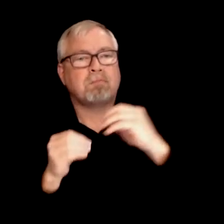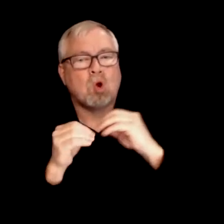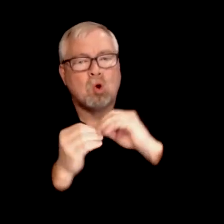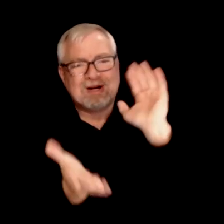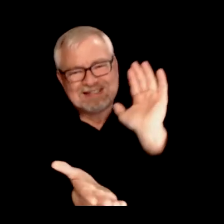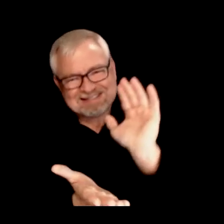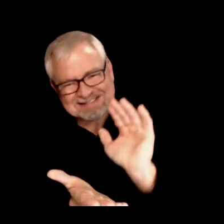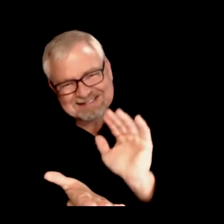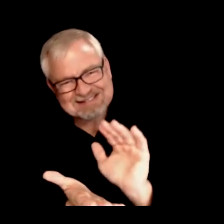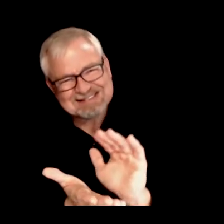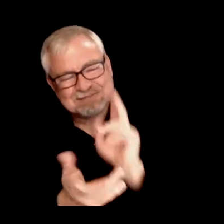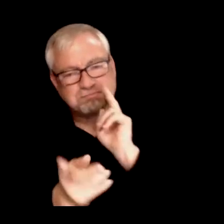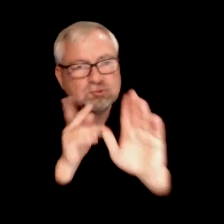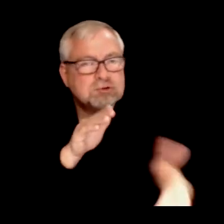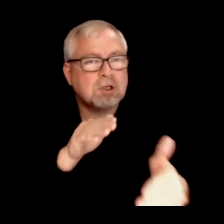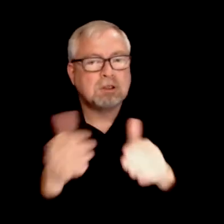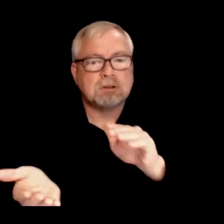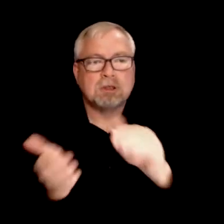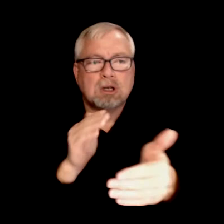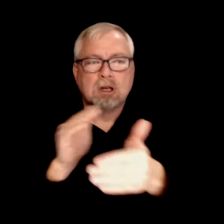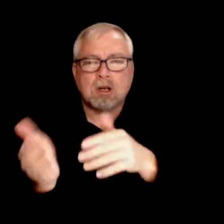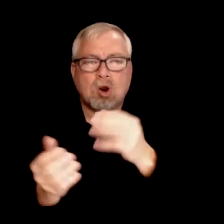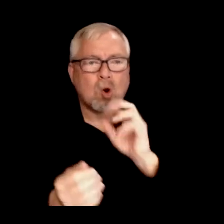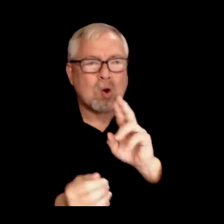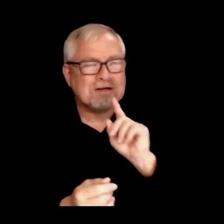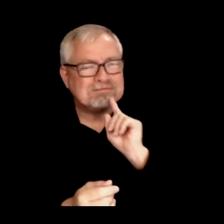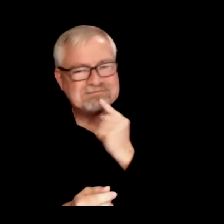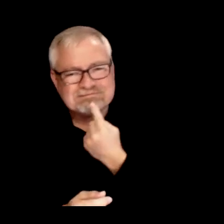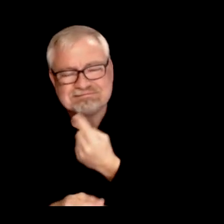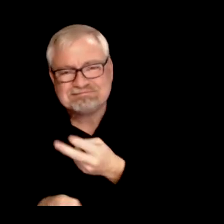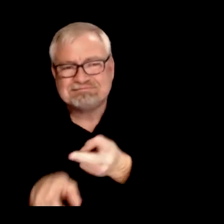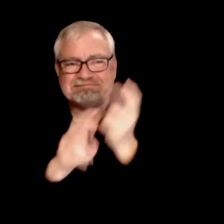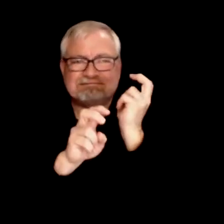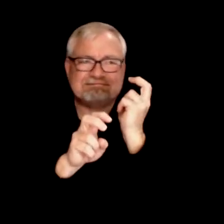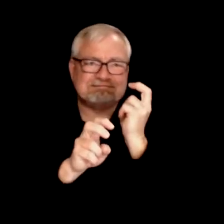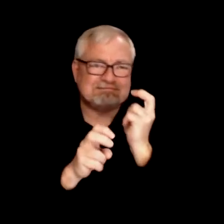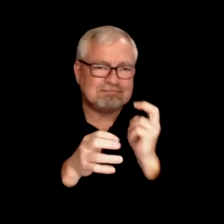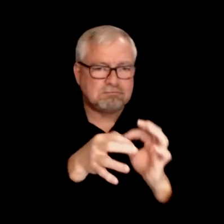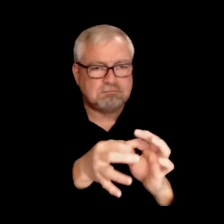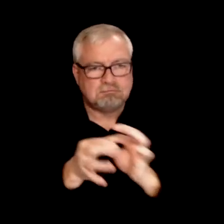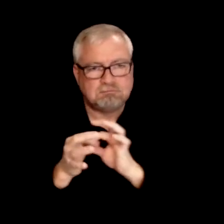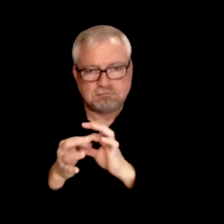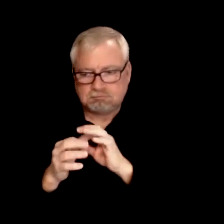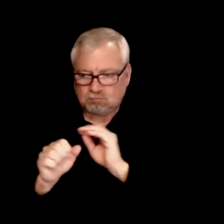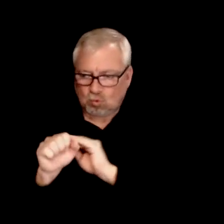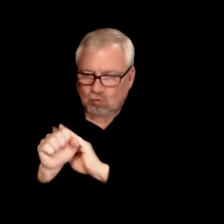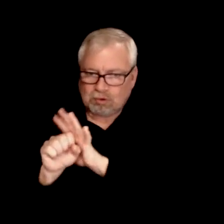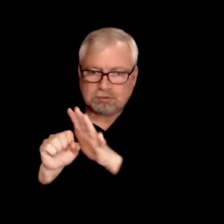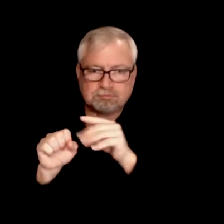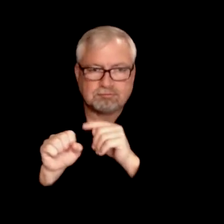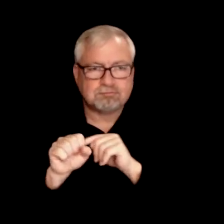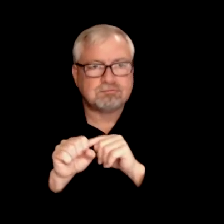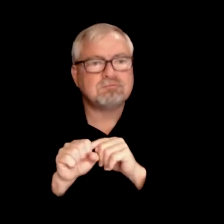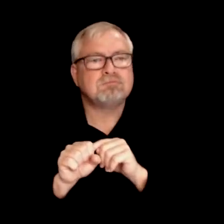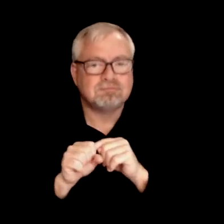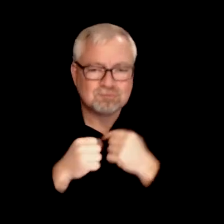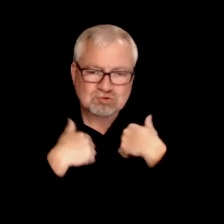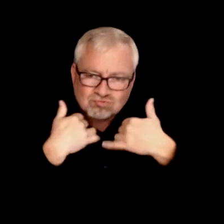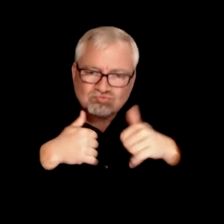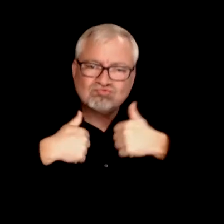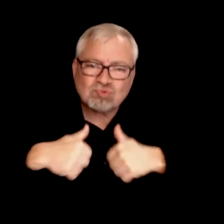suffer serious health consequences that we know this virus can cause. The things that we are doing to bring down these numbers have very, very